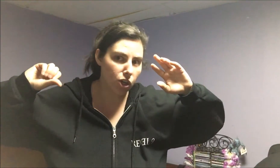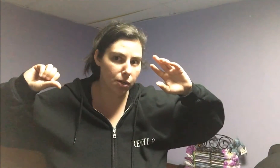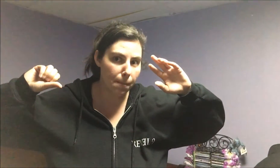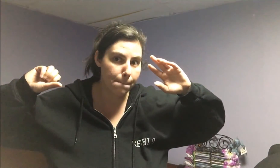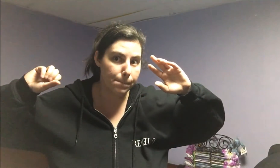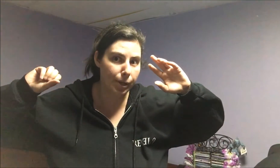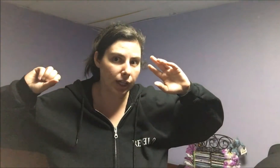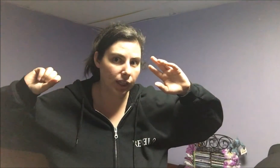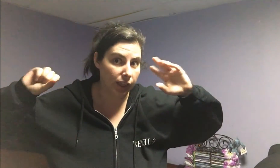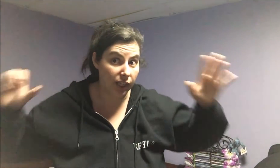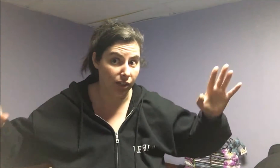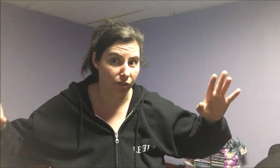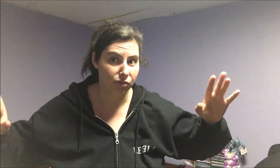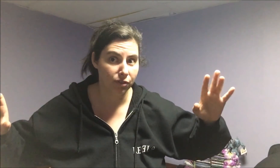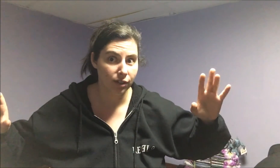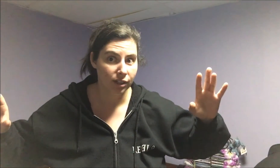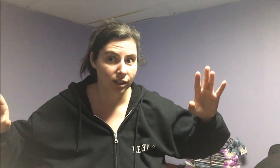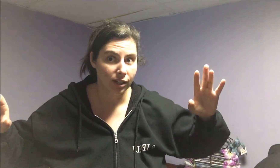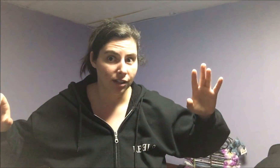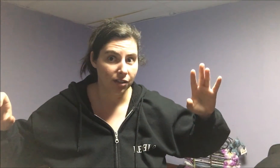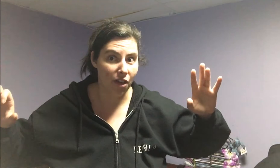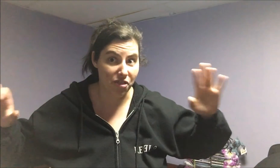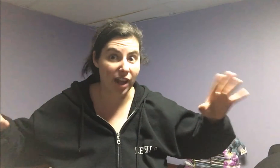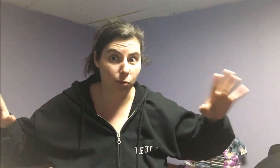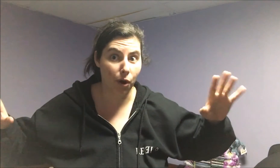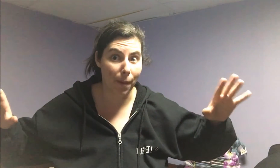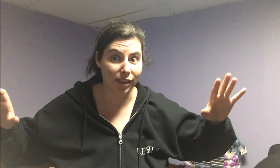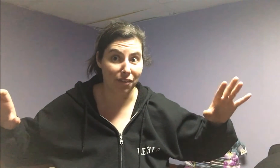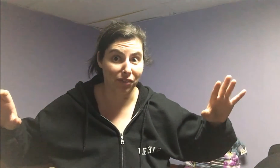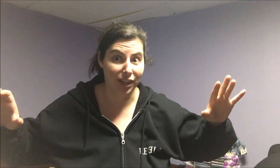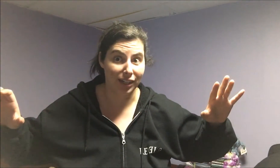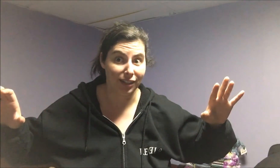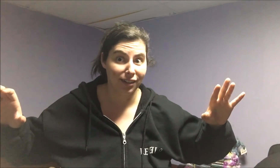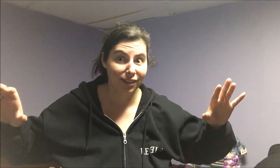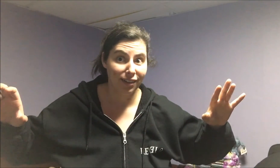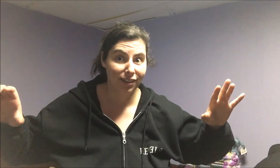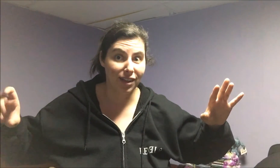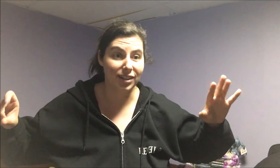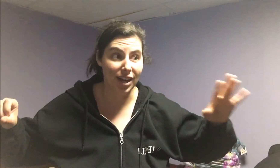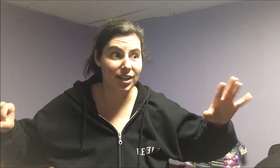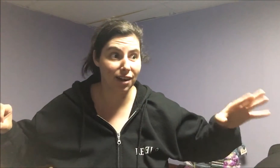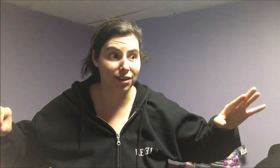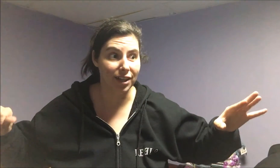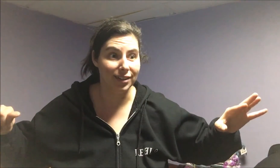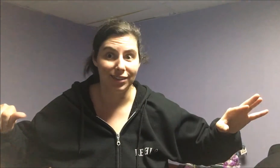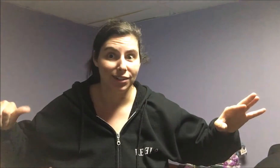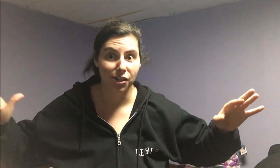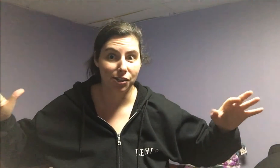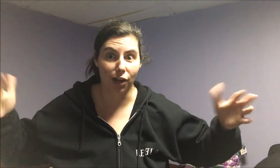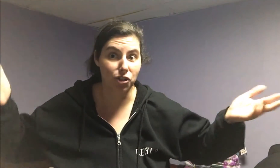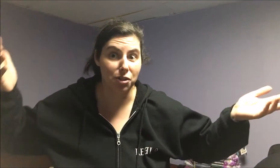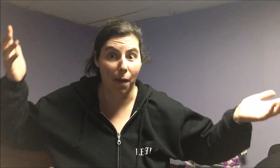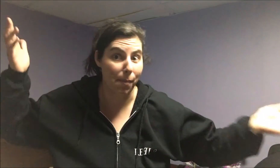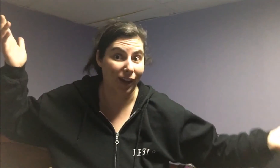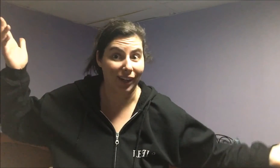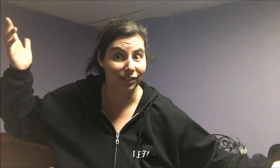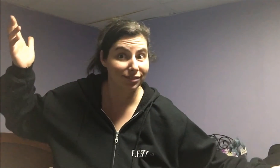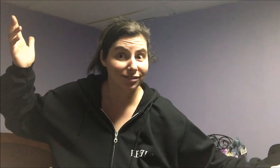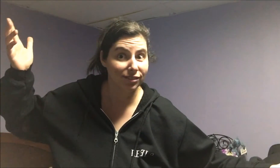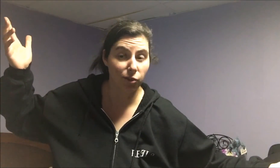couldn't believe that that's where my life landed. That Danny Duncan touched my body, who's